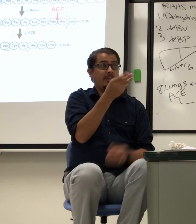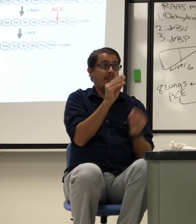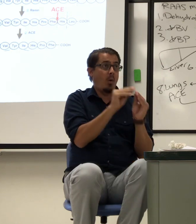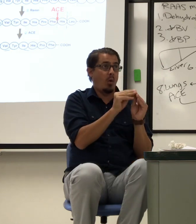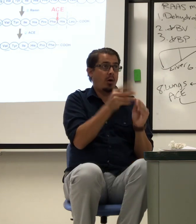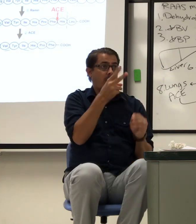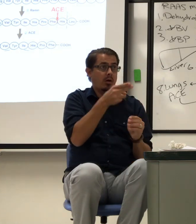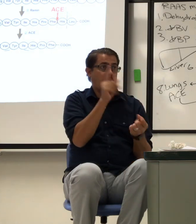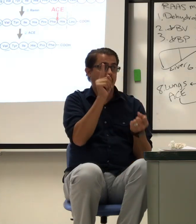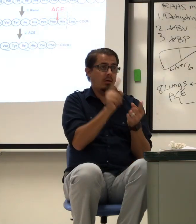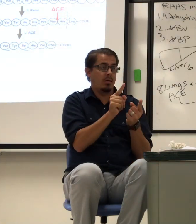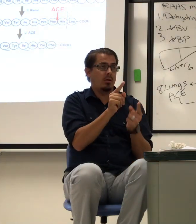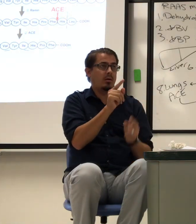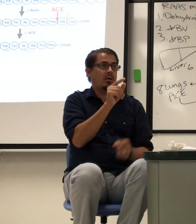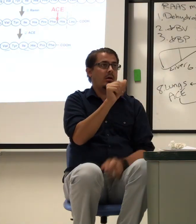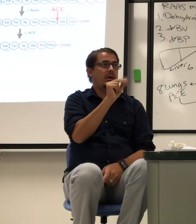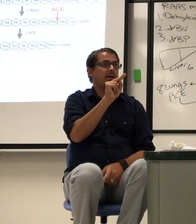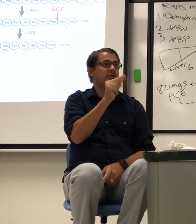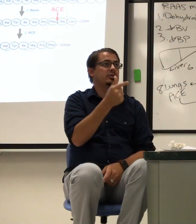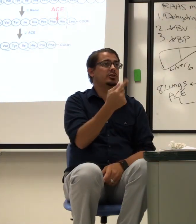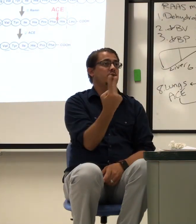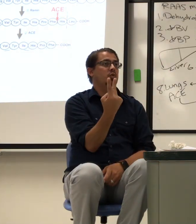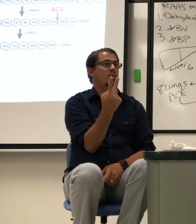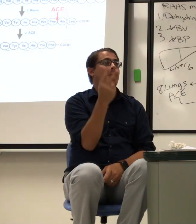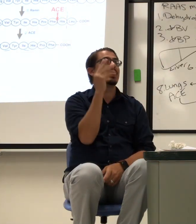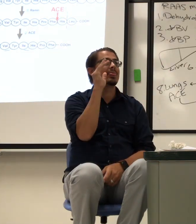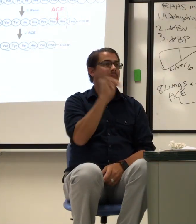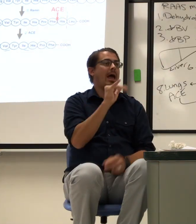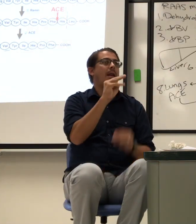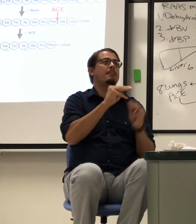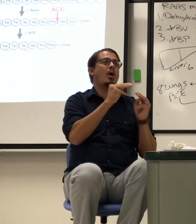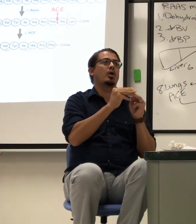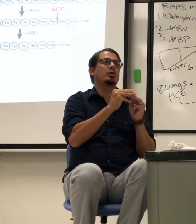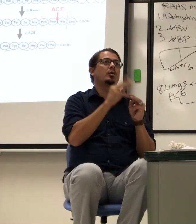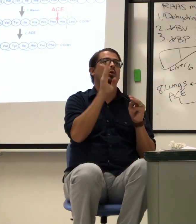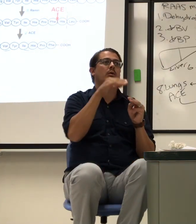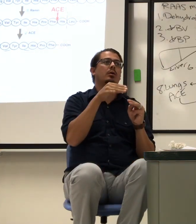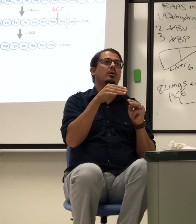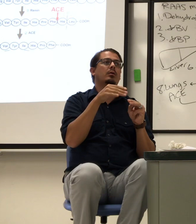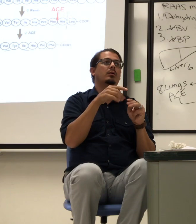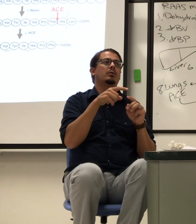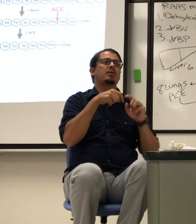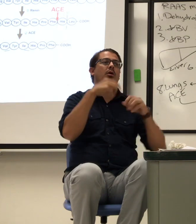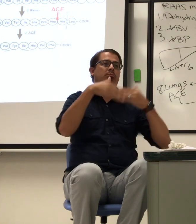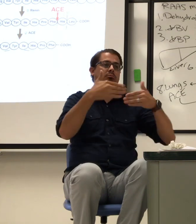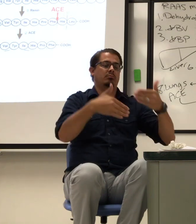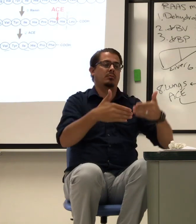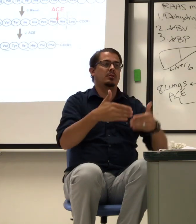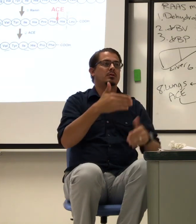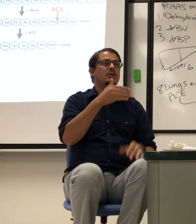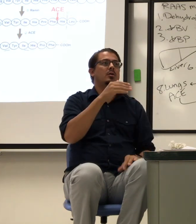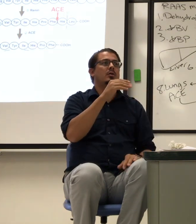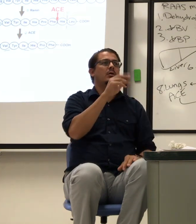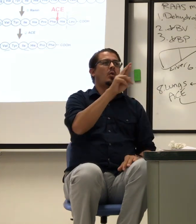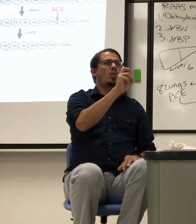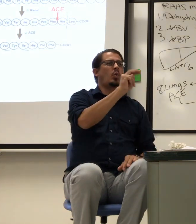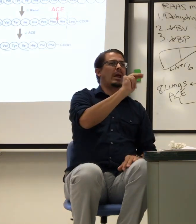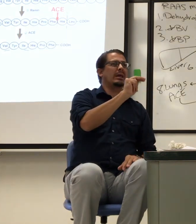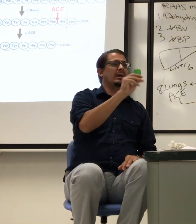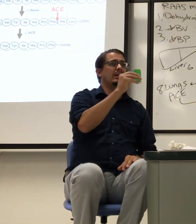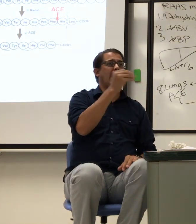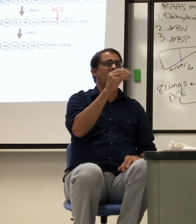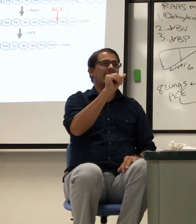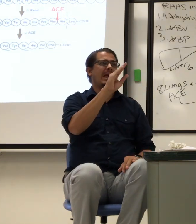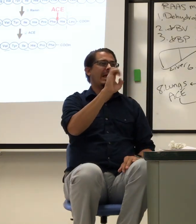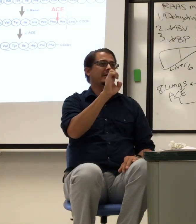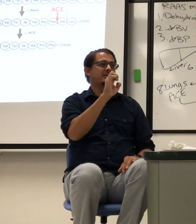more, and you get angiotensin 2. And this is the molecule where we're going to pick it up. Okay? So renin and ACE, they're just cleavers. That's